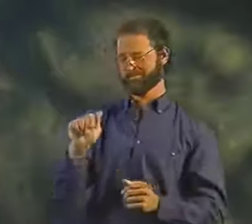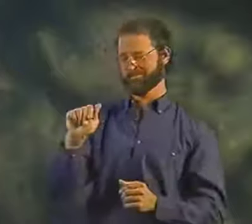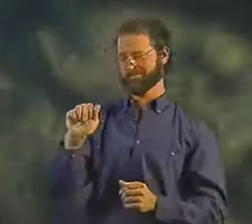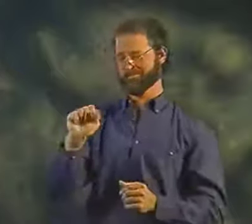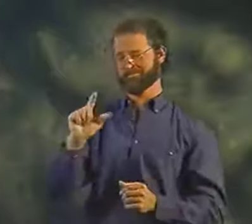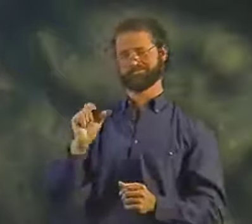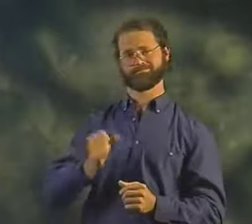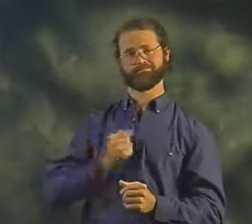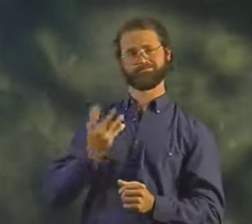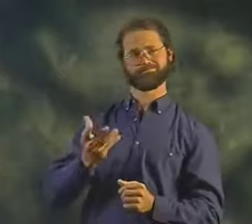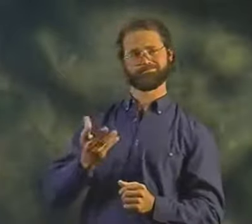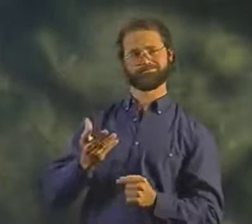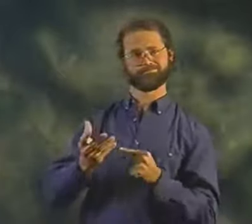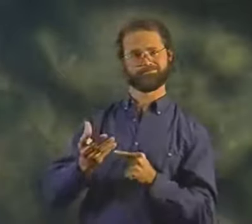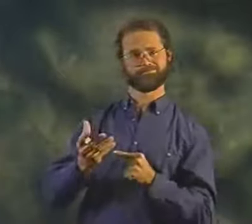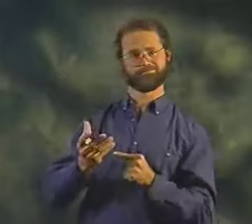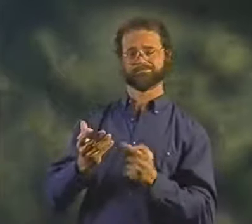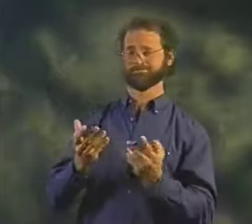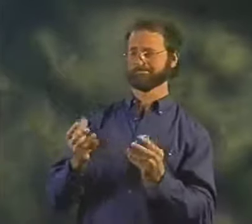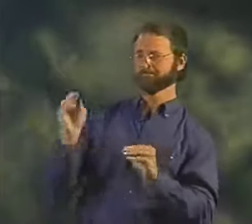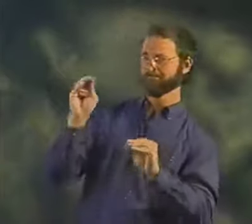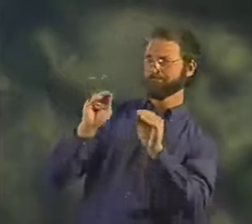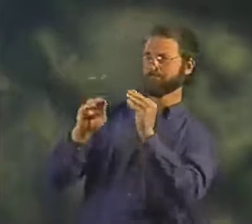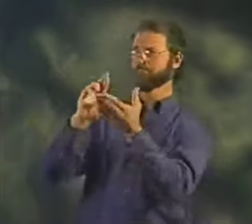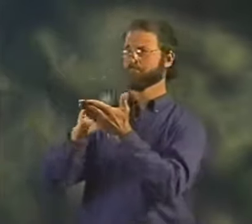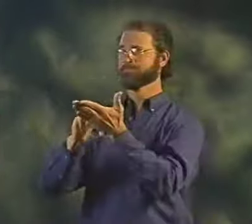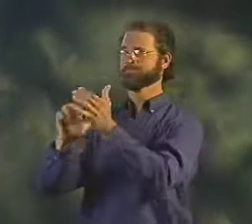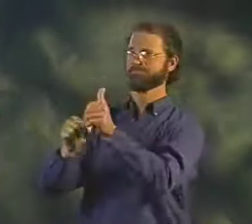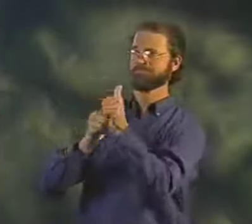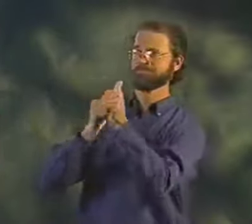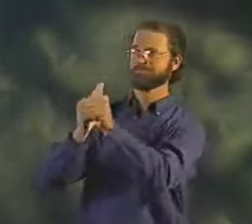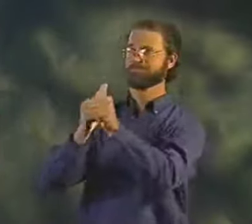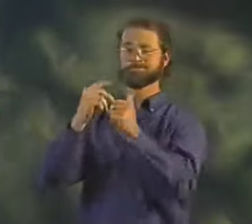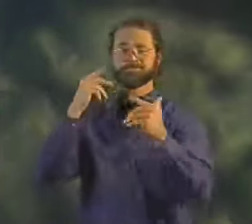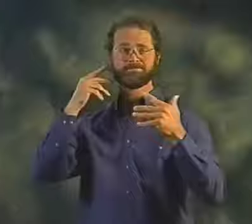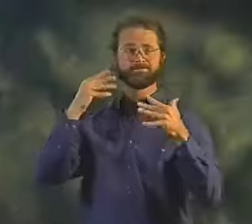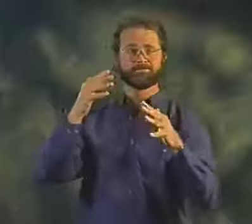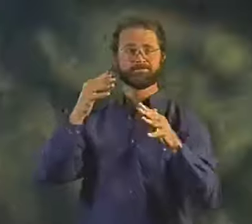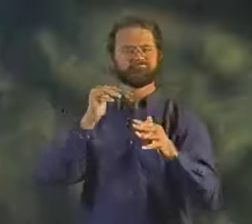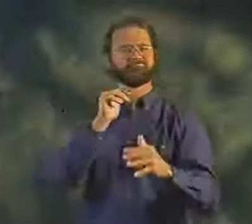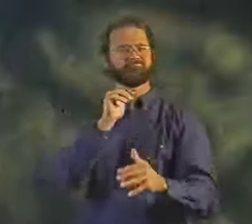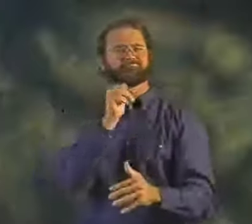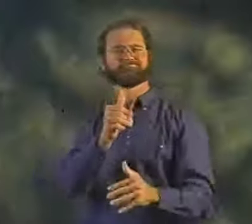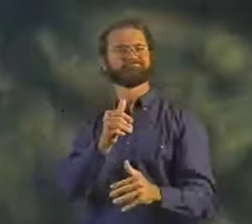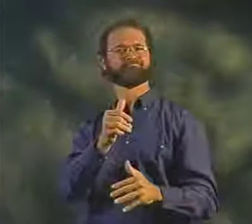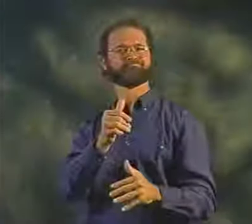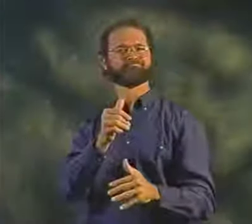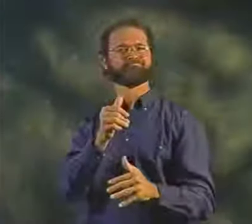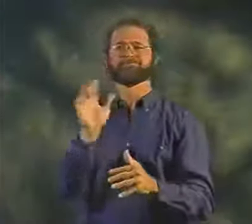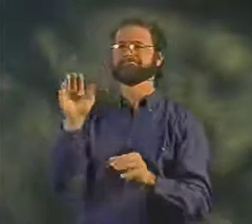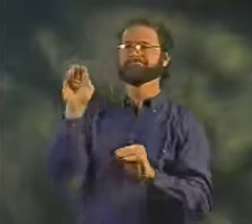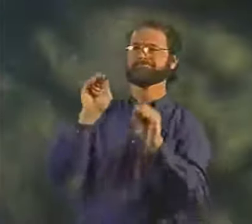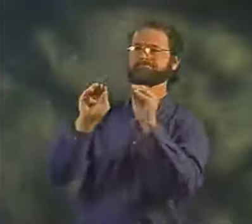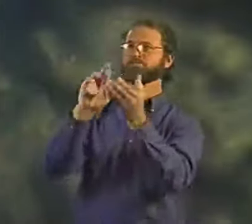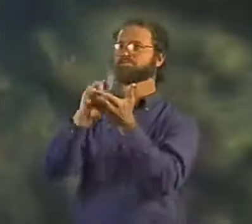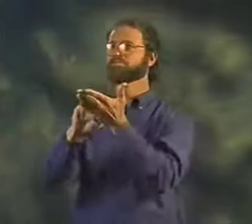ASL poetry, using this emerging sign, does not relate to the grouping of sounds with rhyme and rhythm,